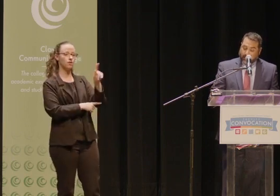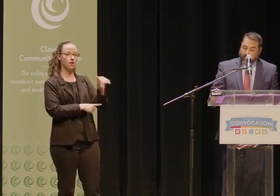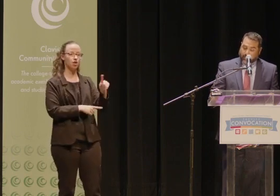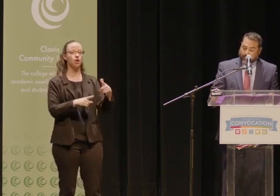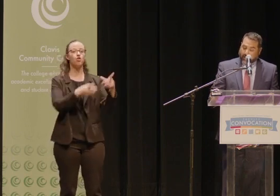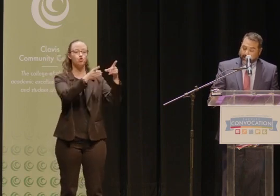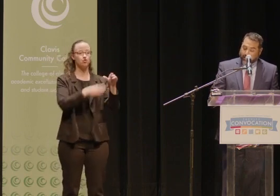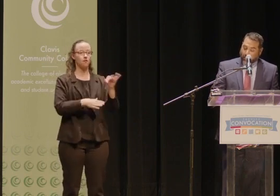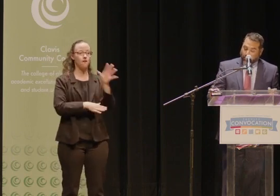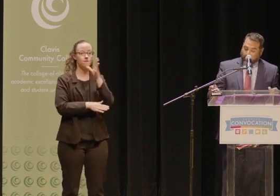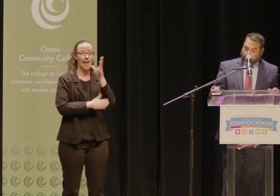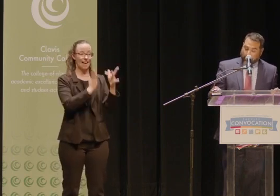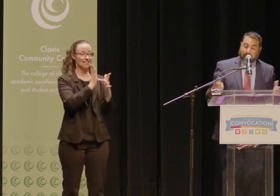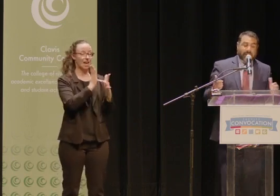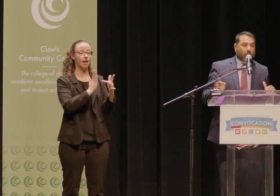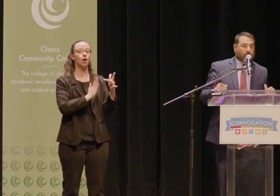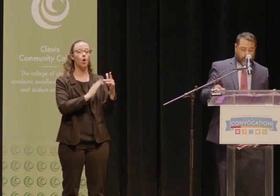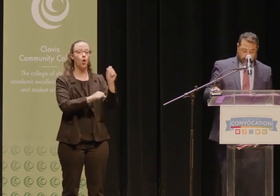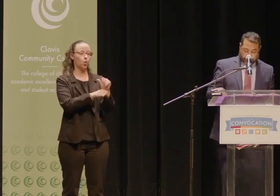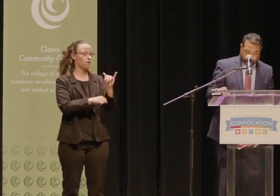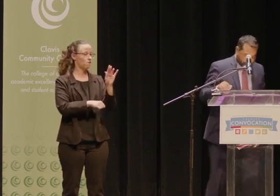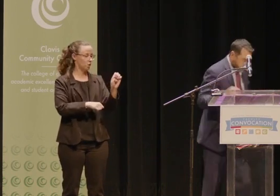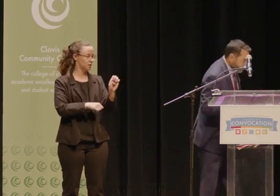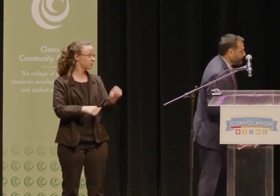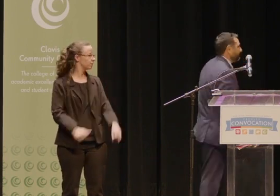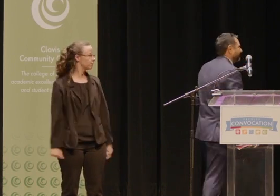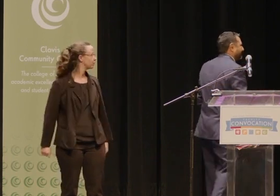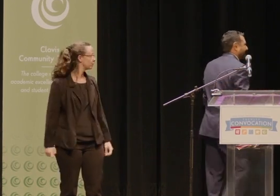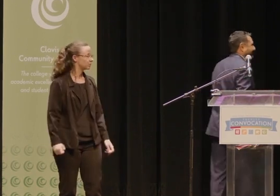for the Director of AgTEC Workforce.